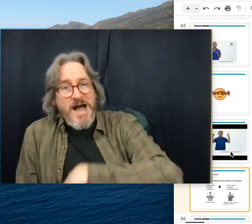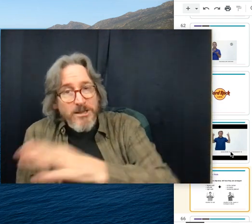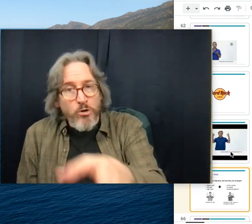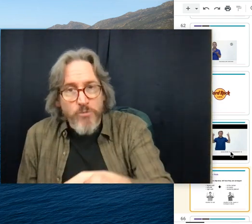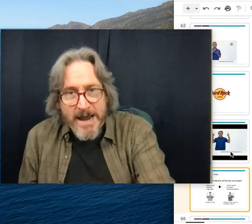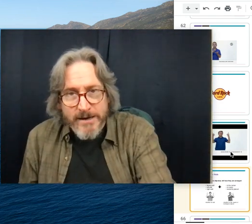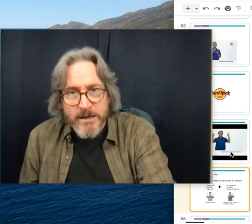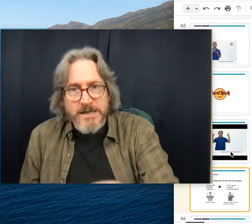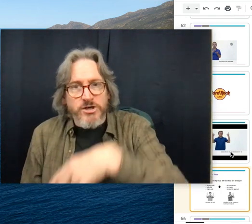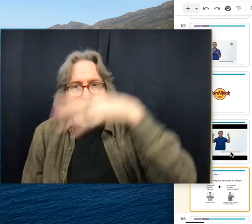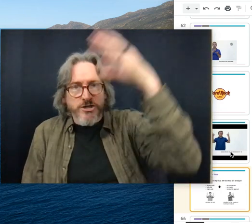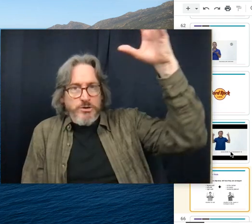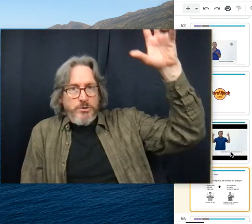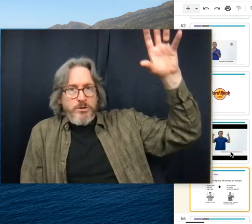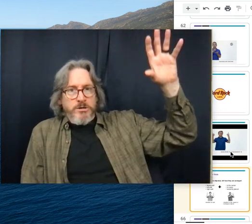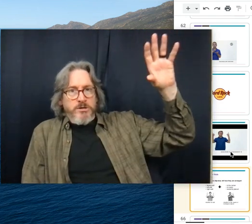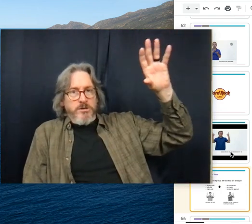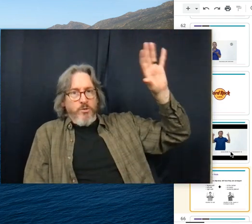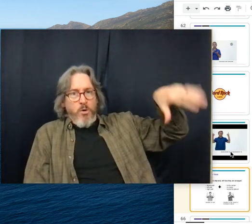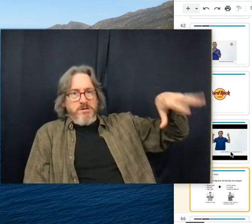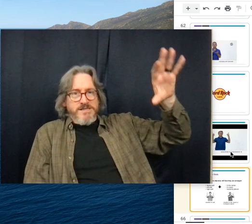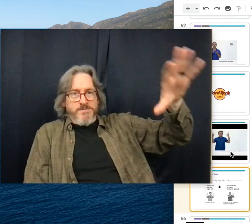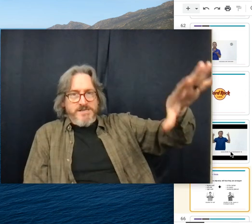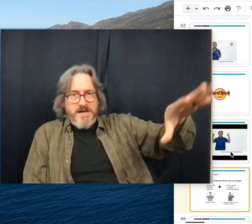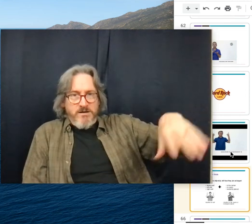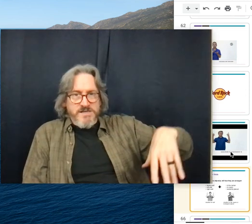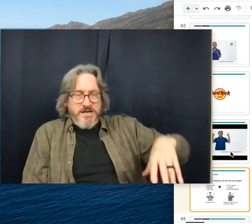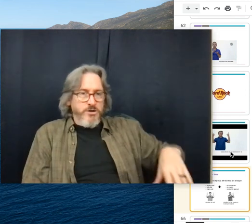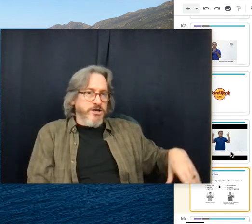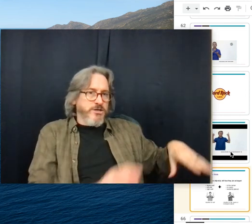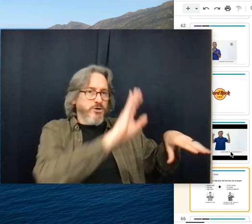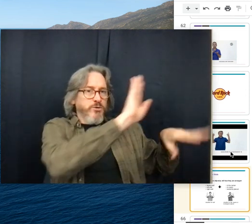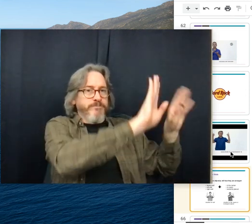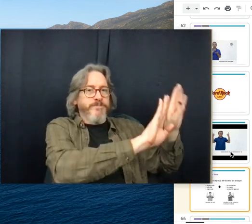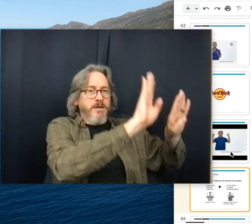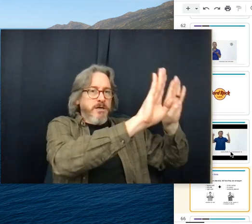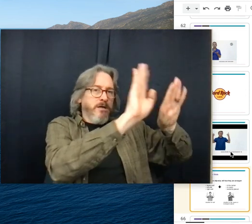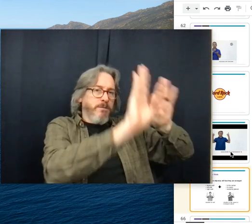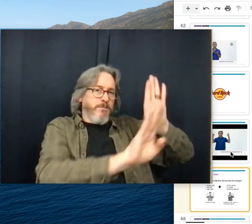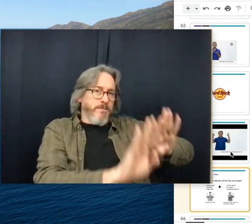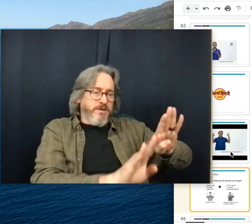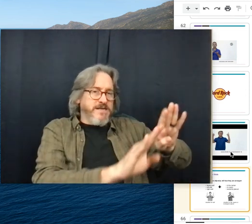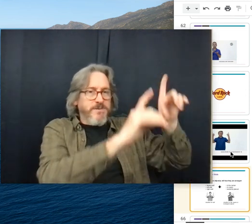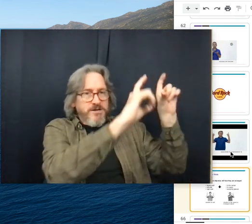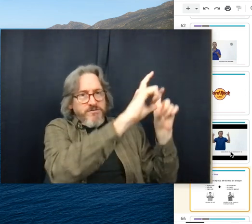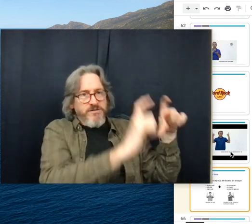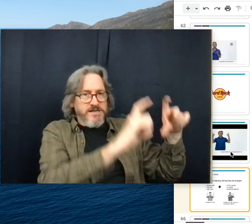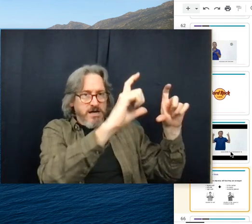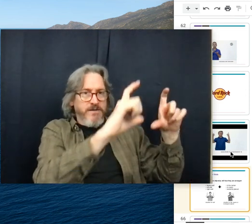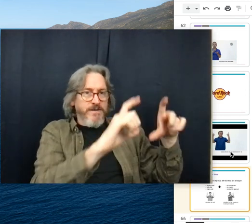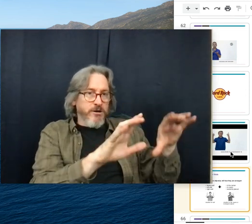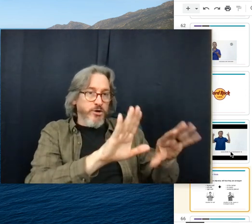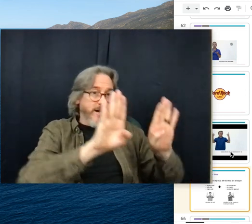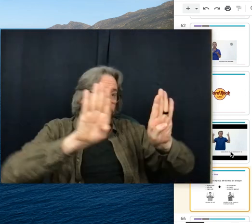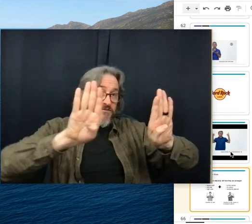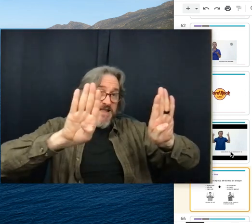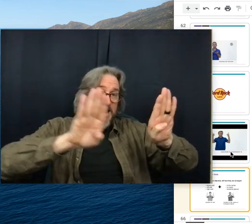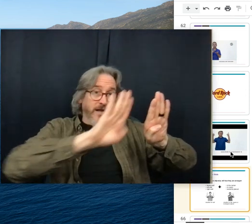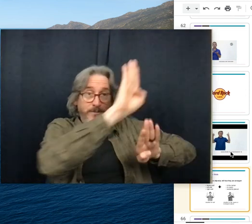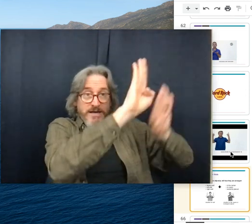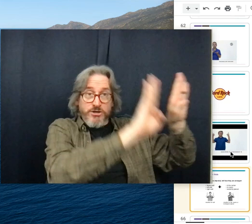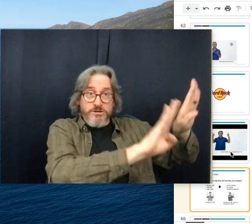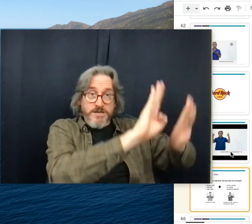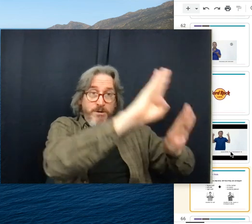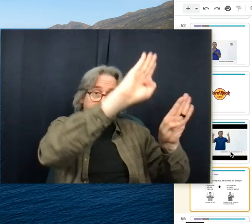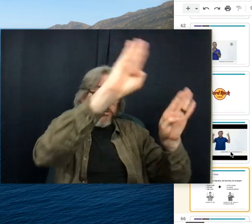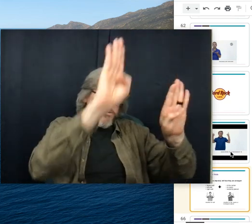So Kylo Ren is going to do the walls themselves, and you can do placement of things on there. You can have flat,